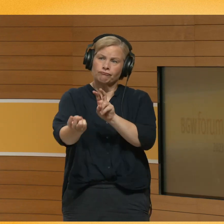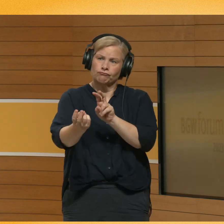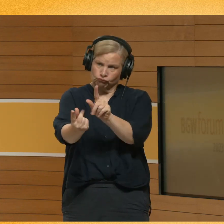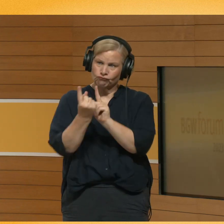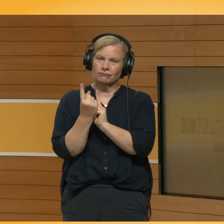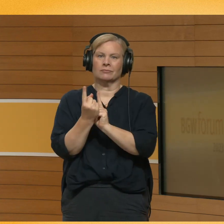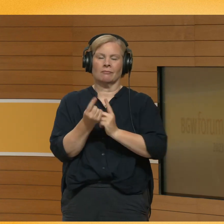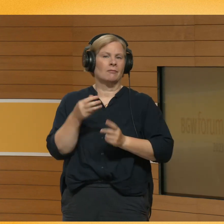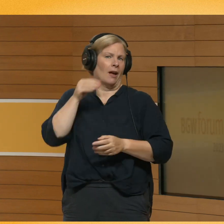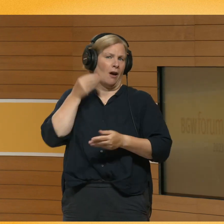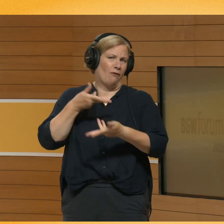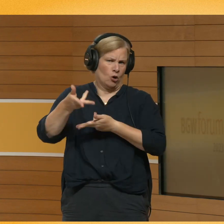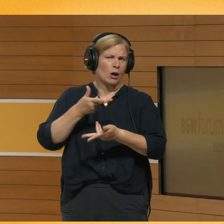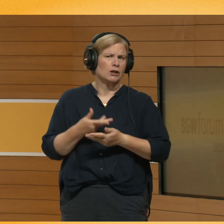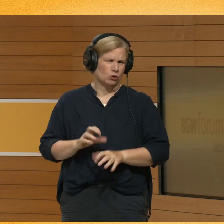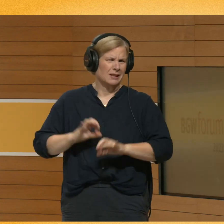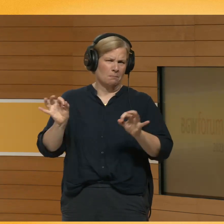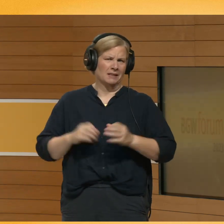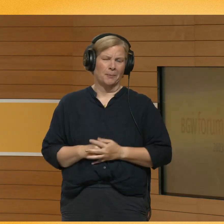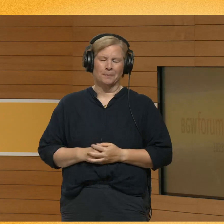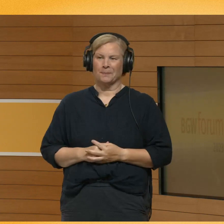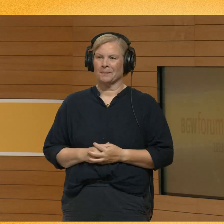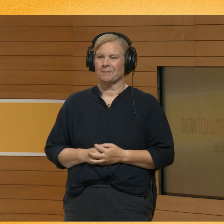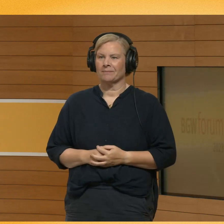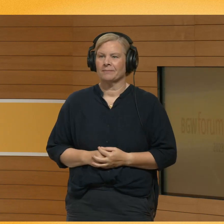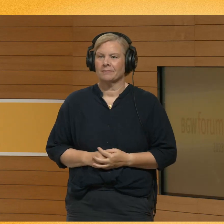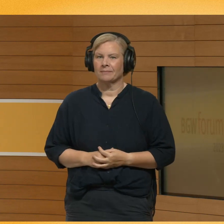so far. Yeah. Yeah.